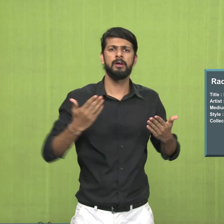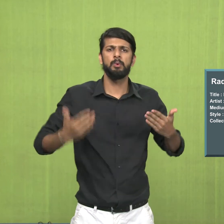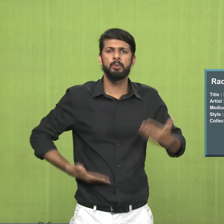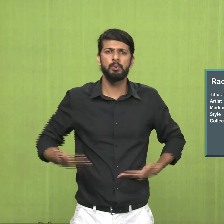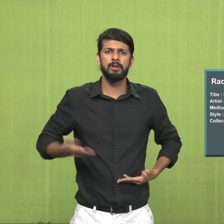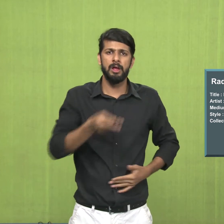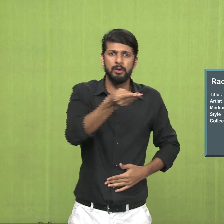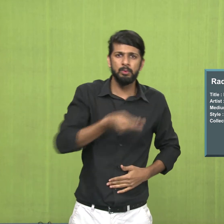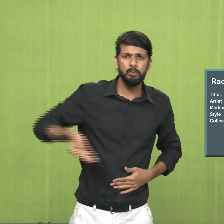is the Bengal school.